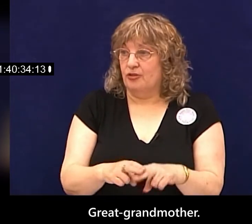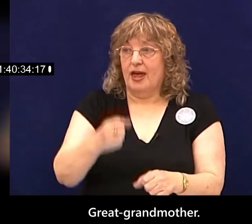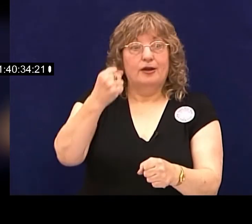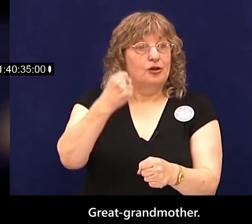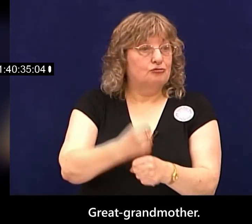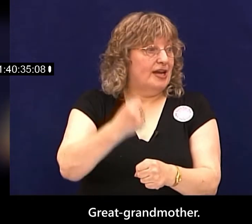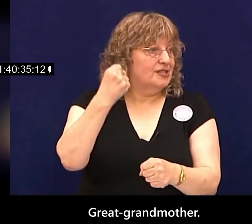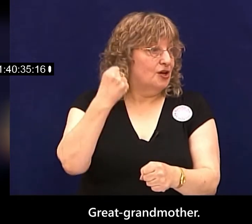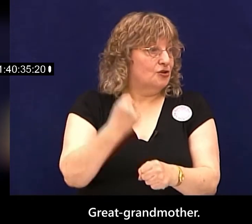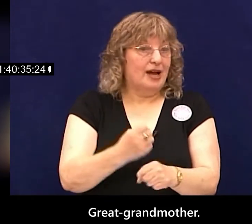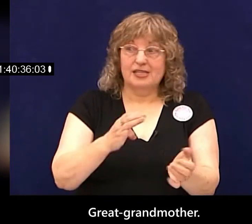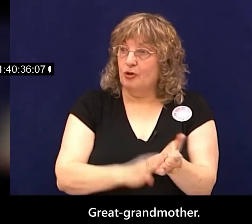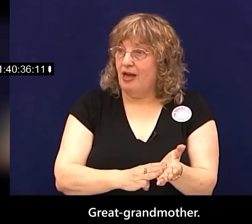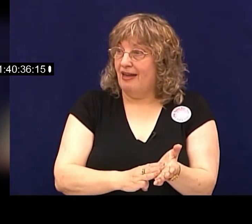Great-grandmother, great-grandmother,